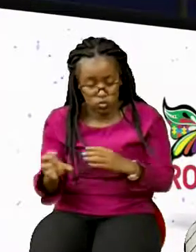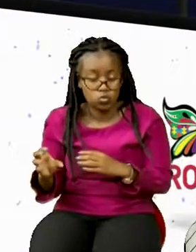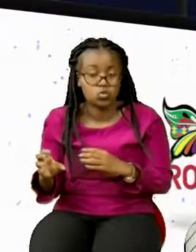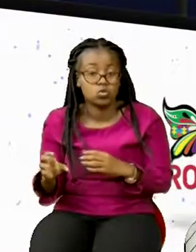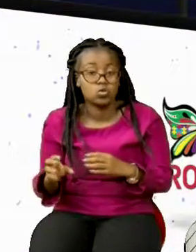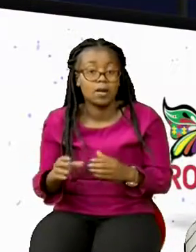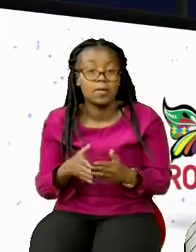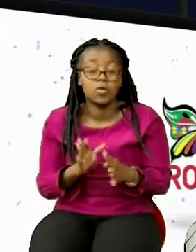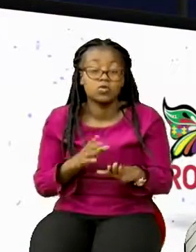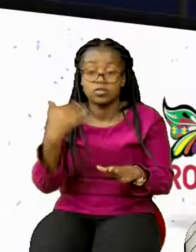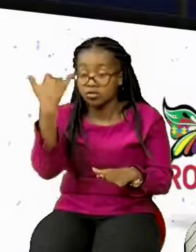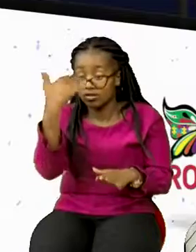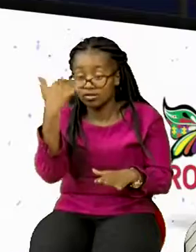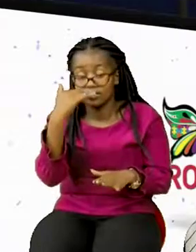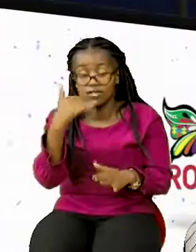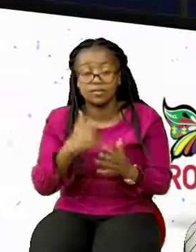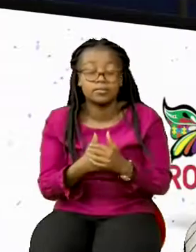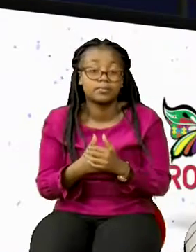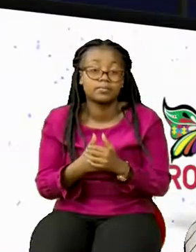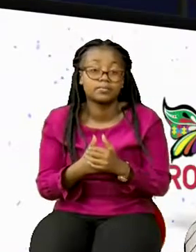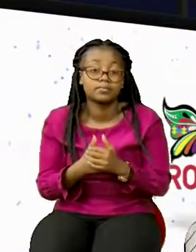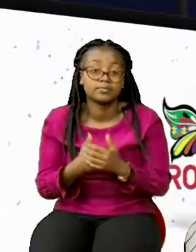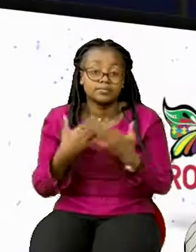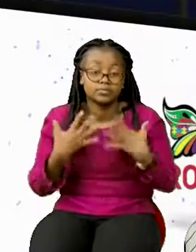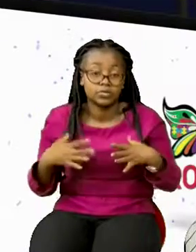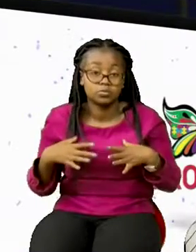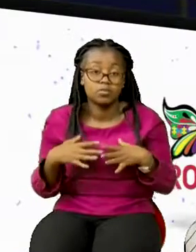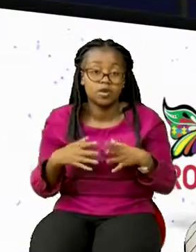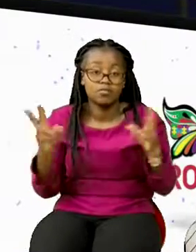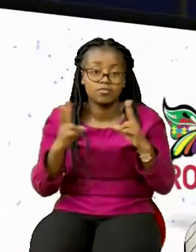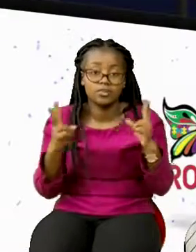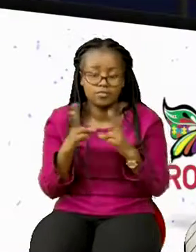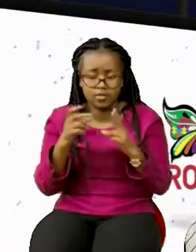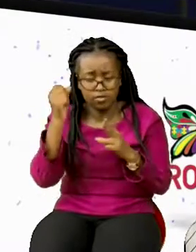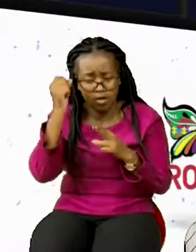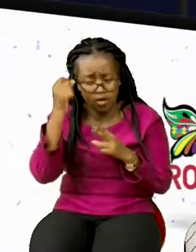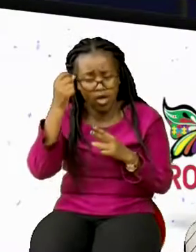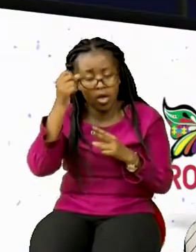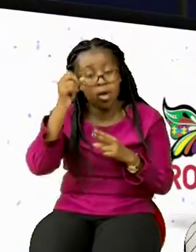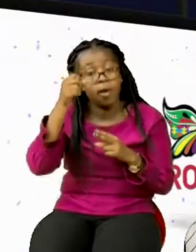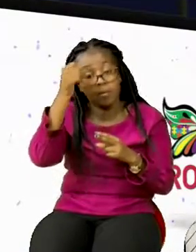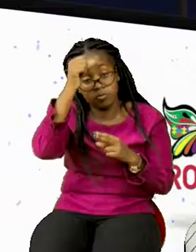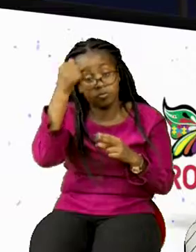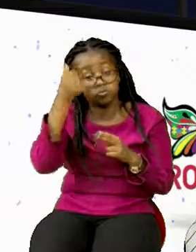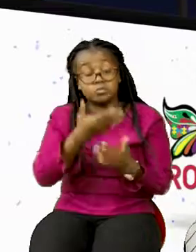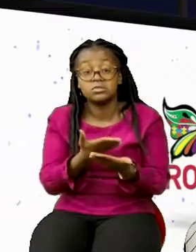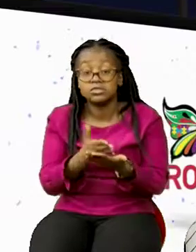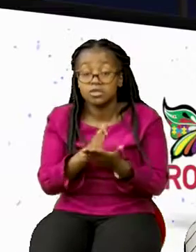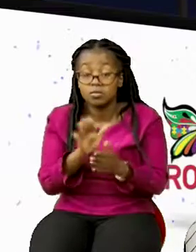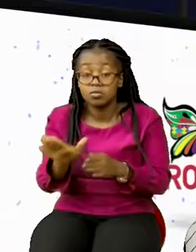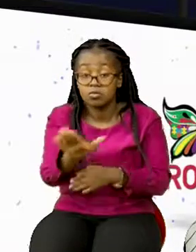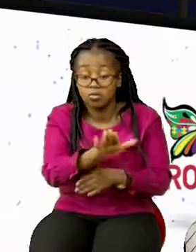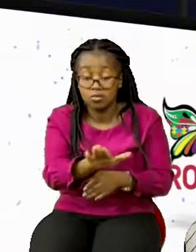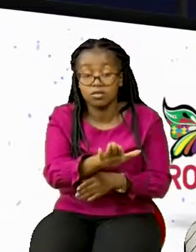You find most of the autistic persons are very intelligent in specific areas.